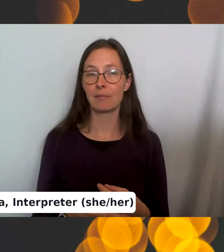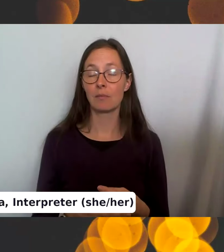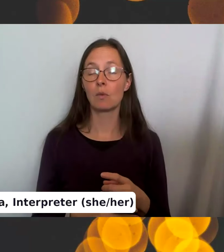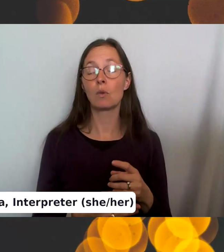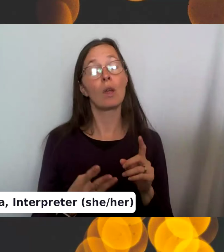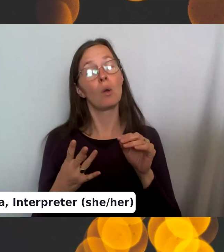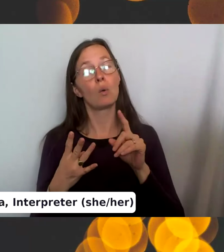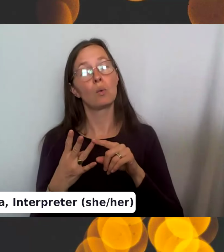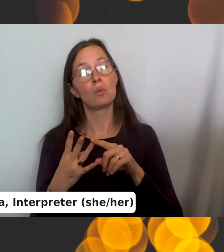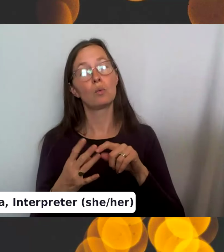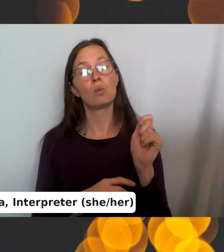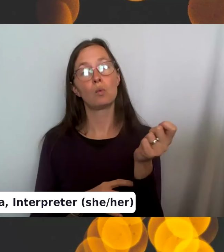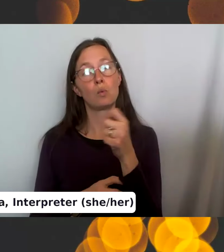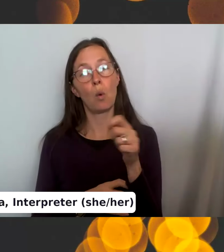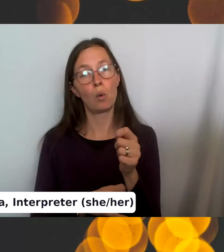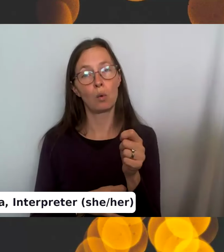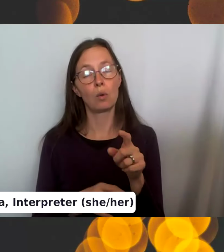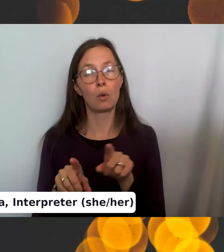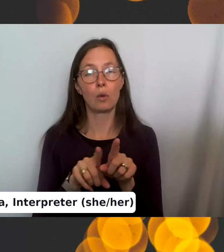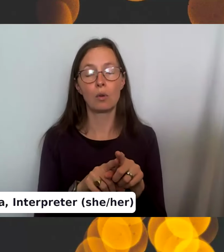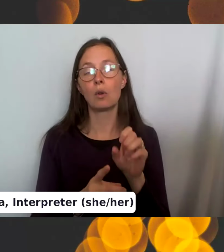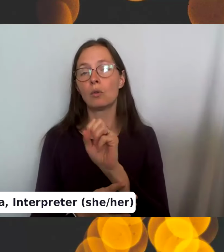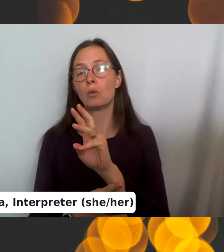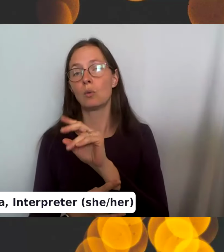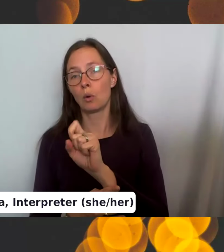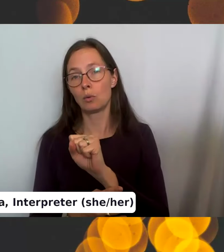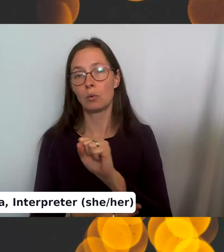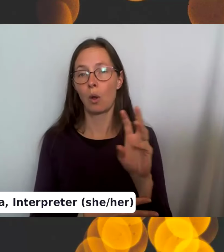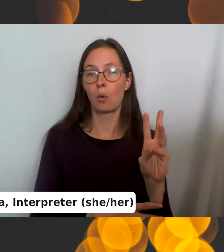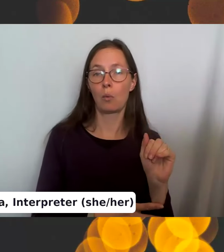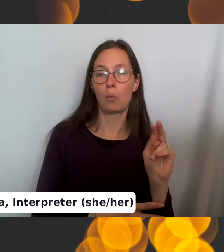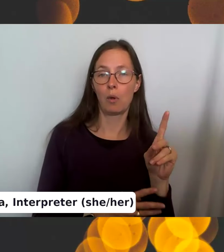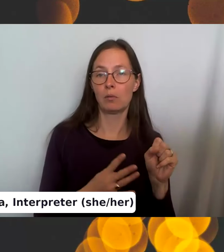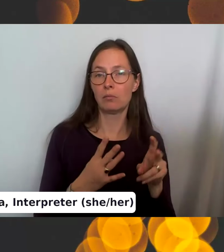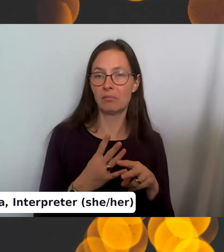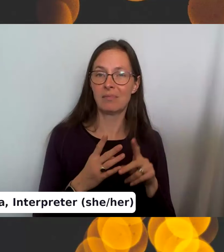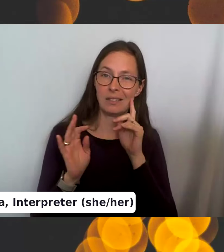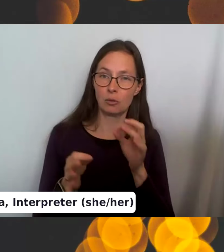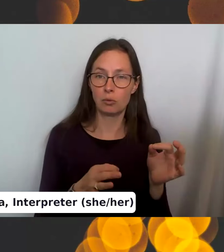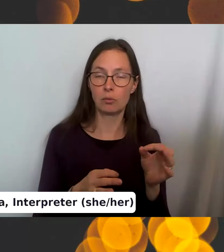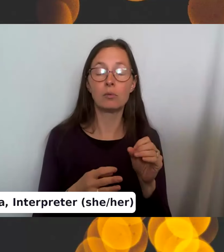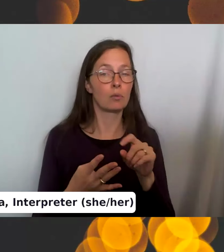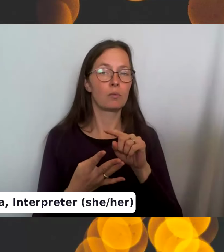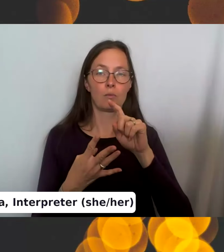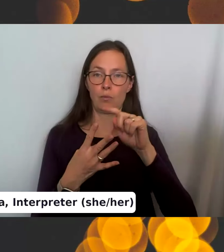also decision making. So those are the 4 suits.